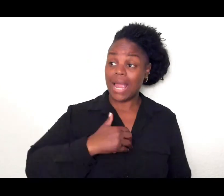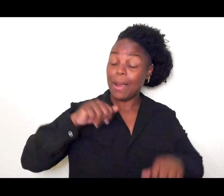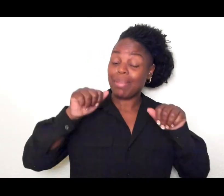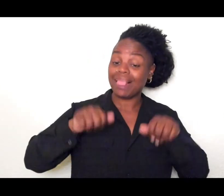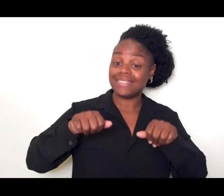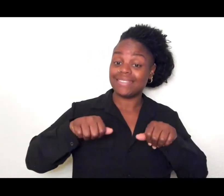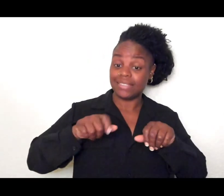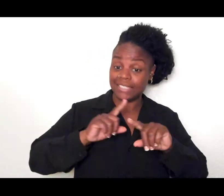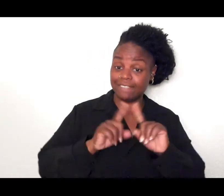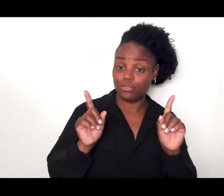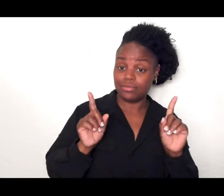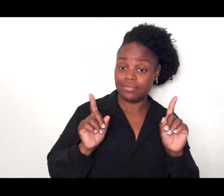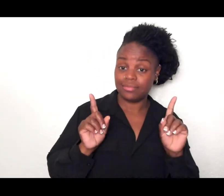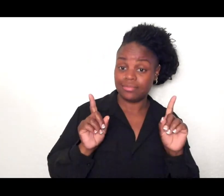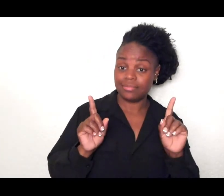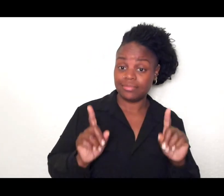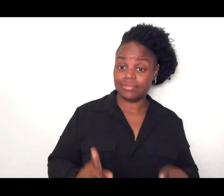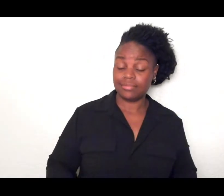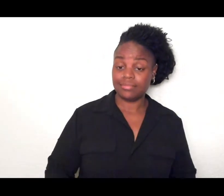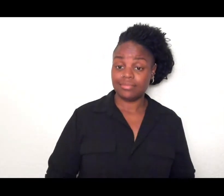Or will we scatter,